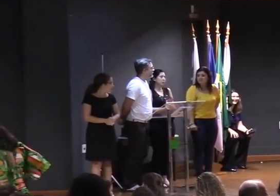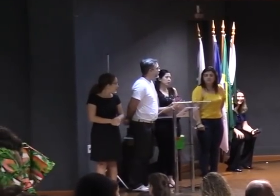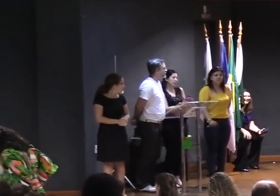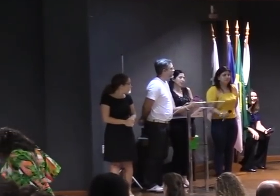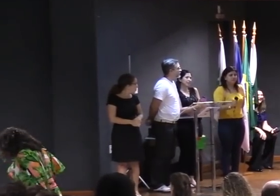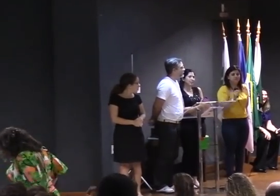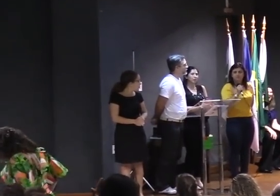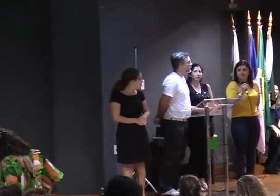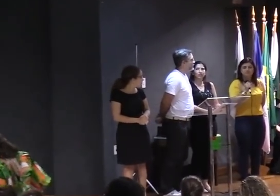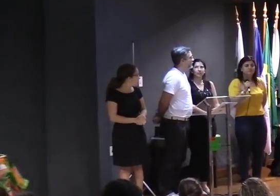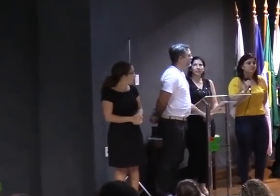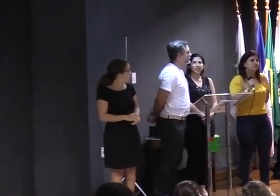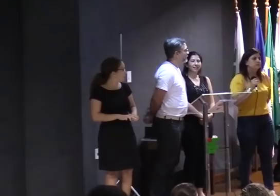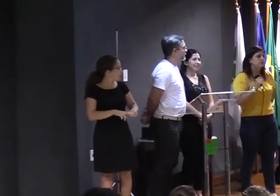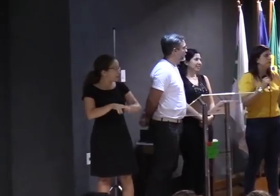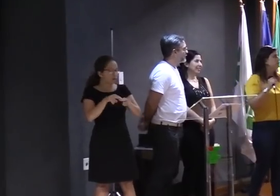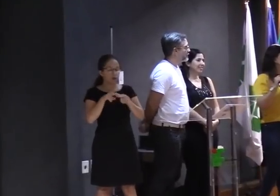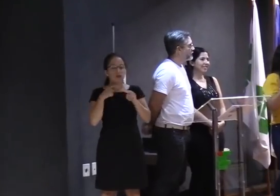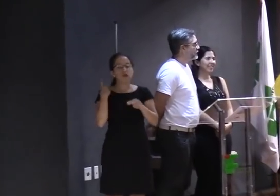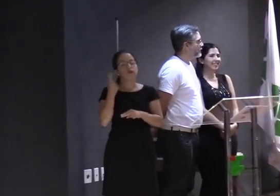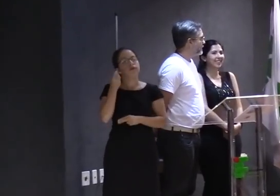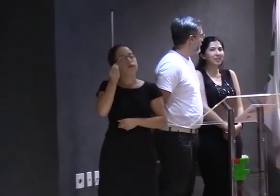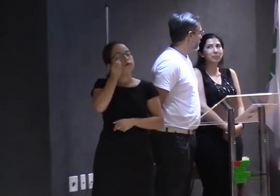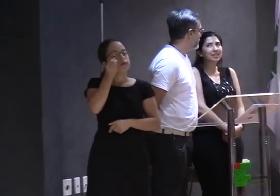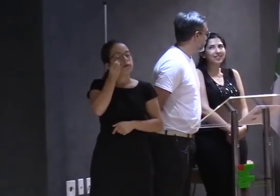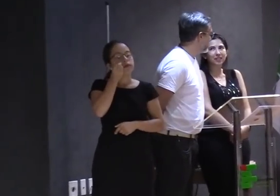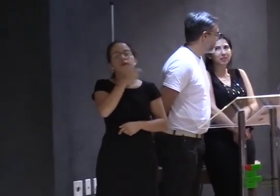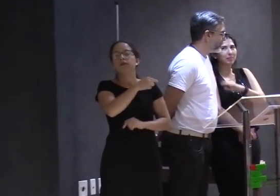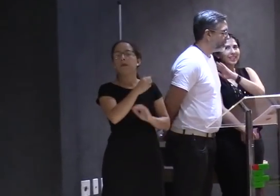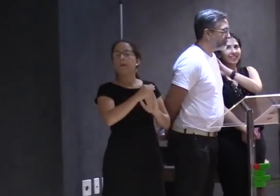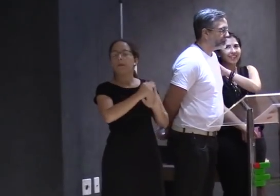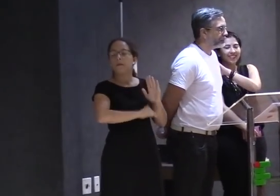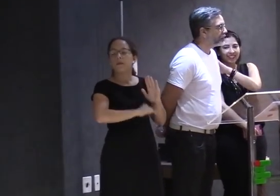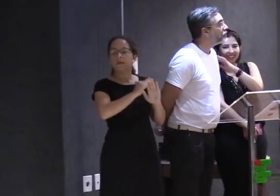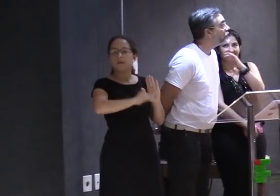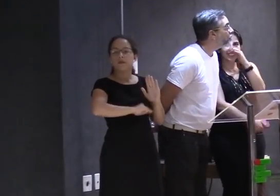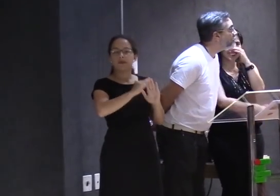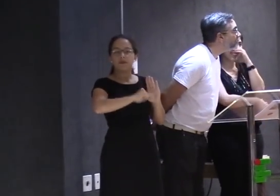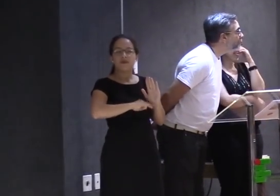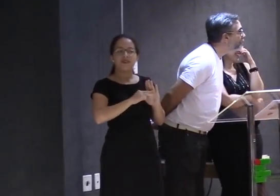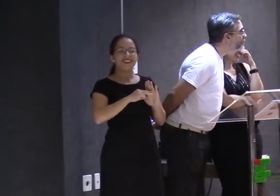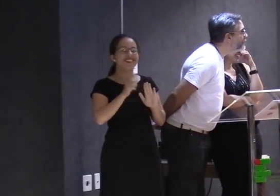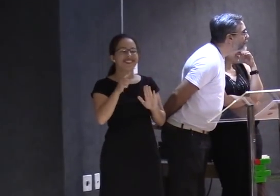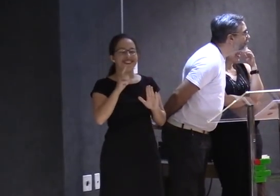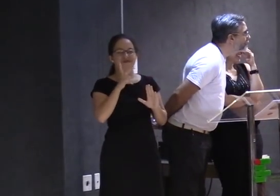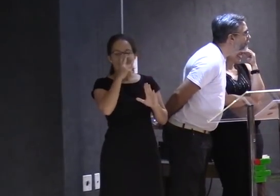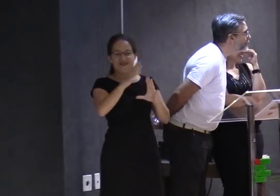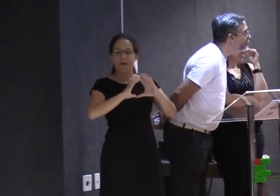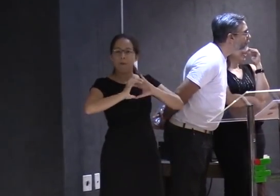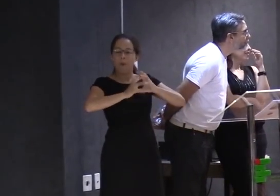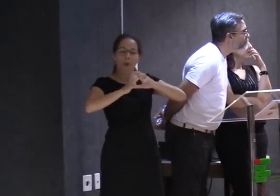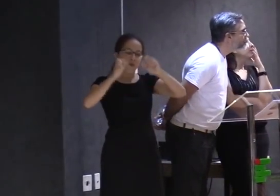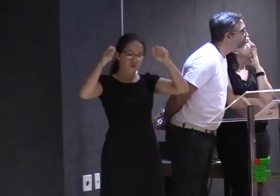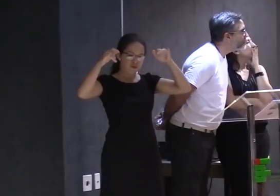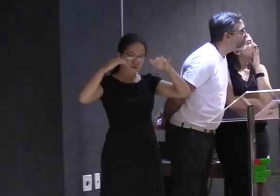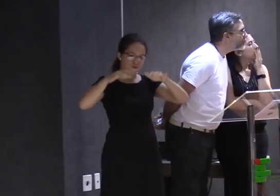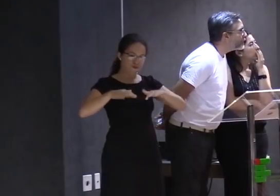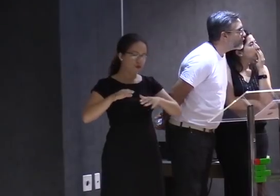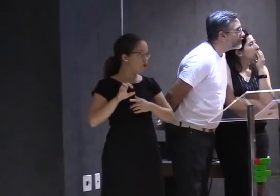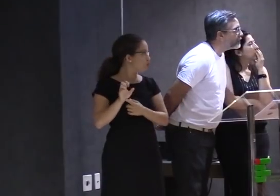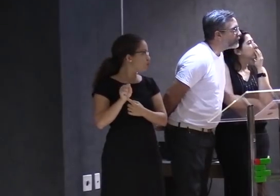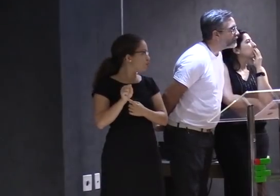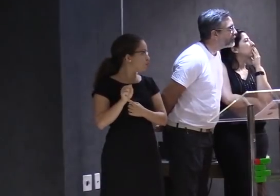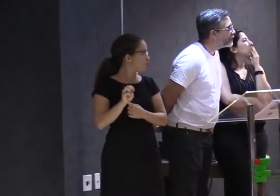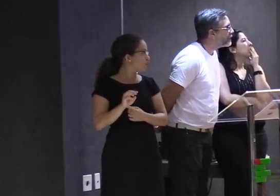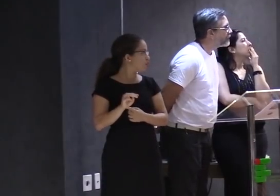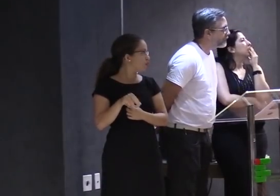So we are trying out this method called snowball. Nós vamos tentar esse método chamado de snowball,